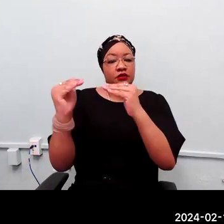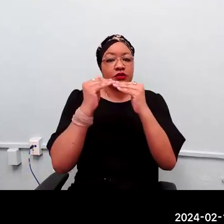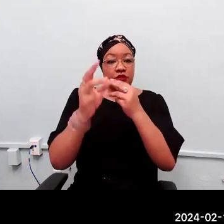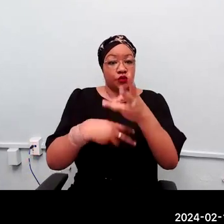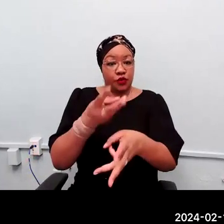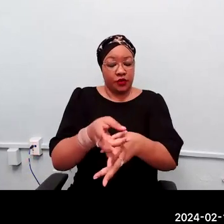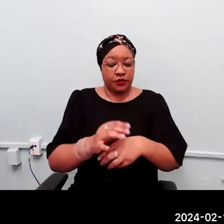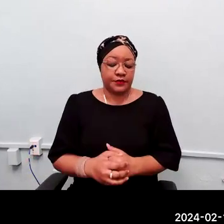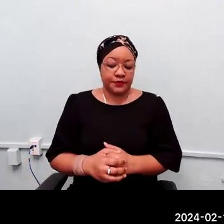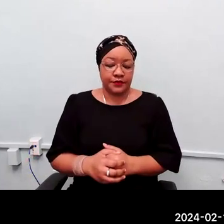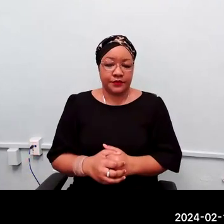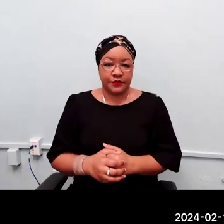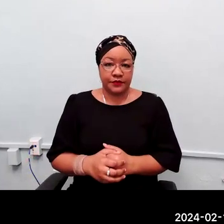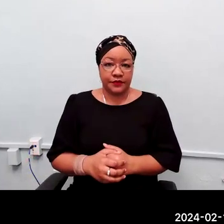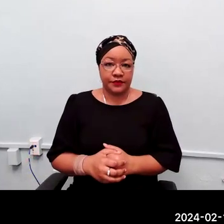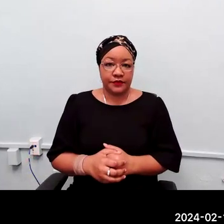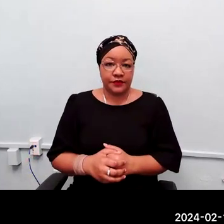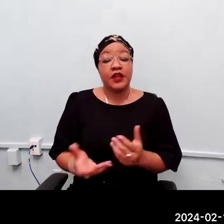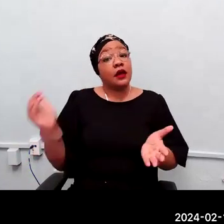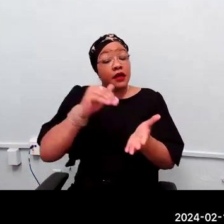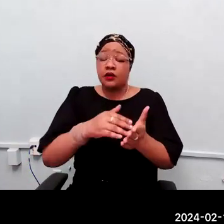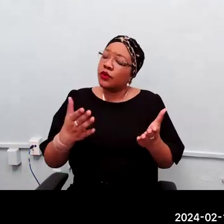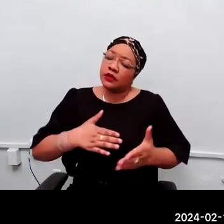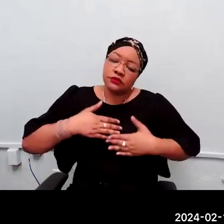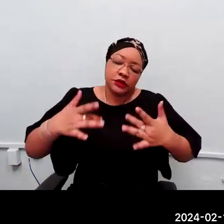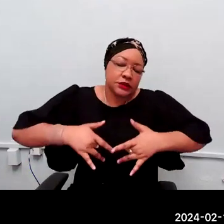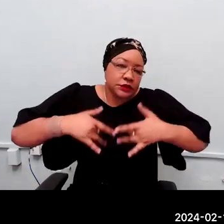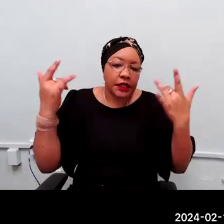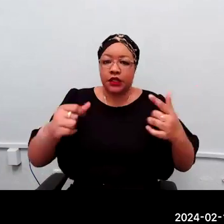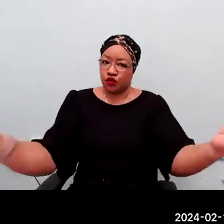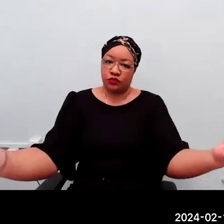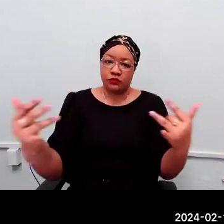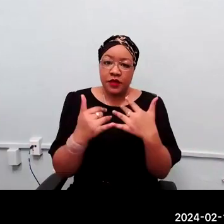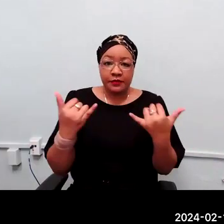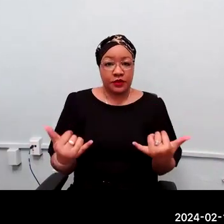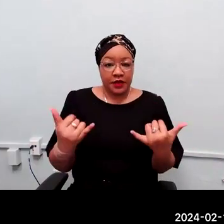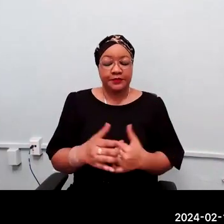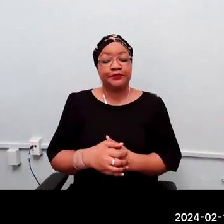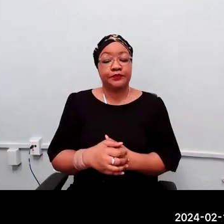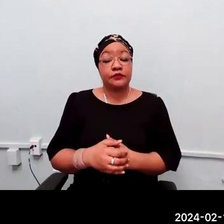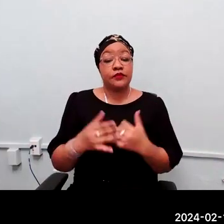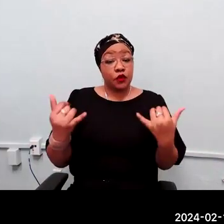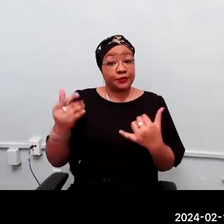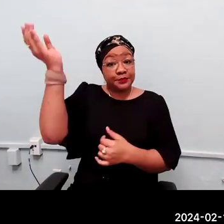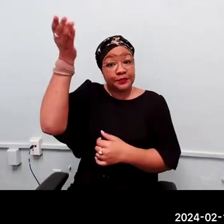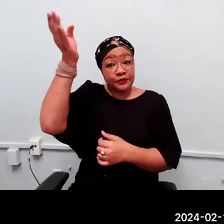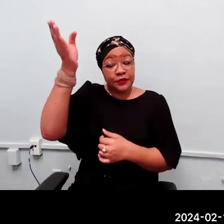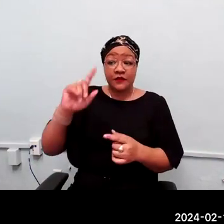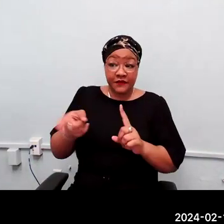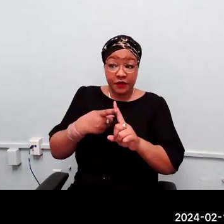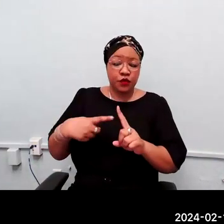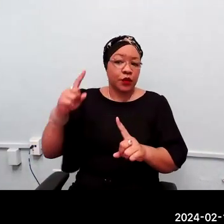So once again, we are so excited to have you all here with us today. In this talk, we will first hear from our guest